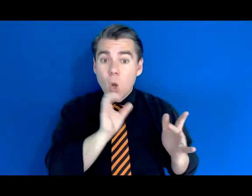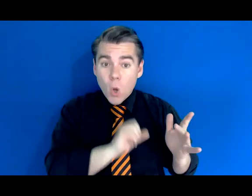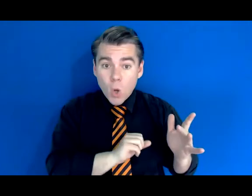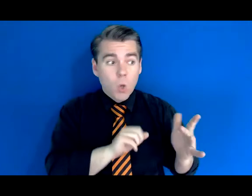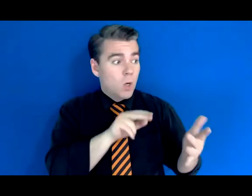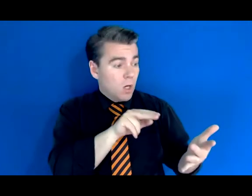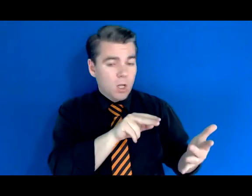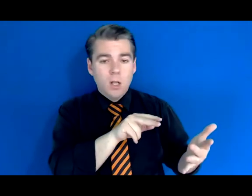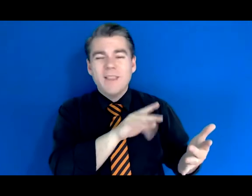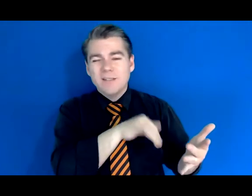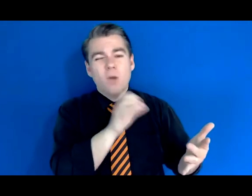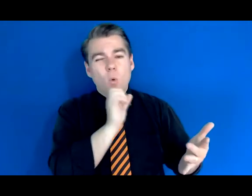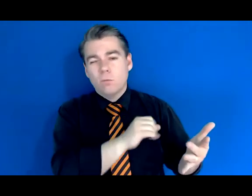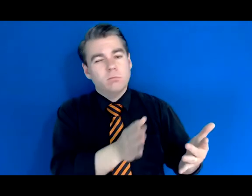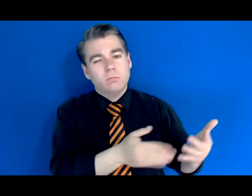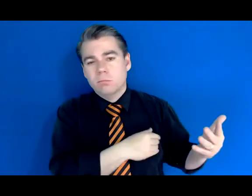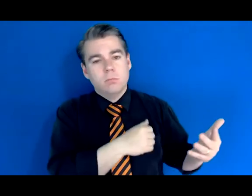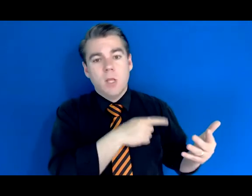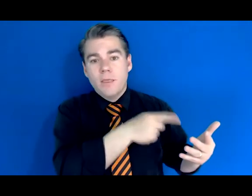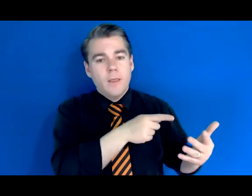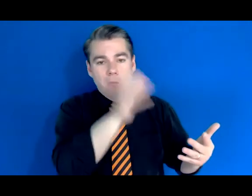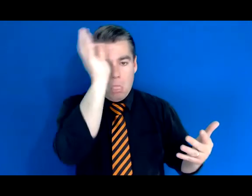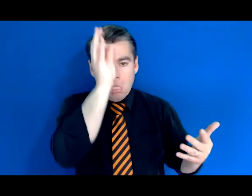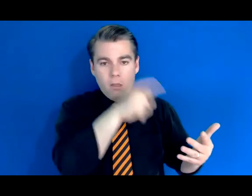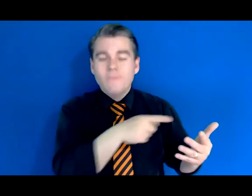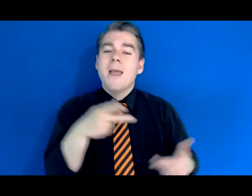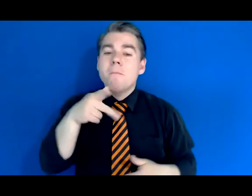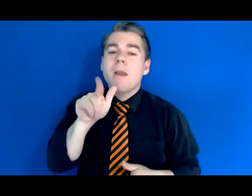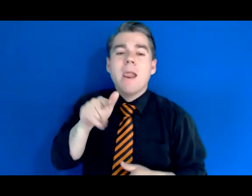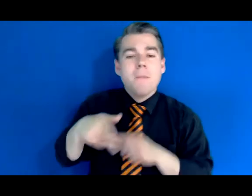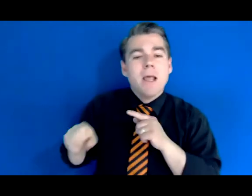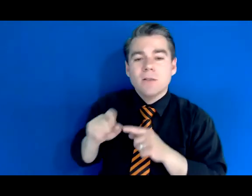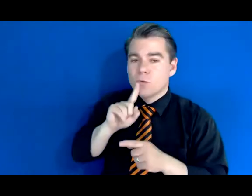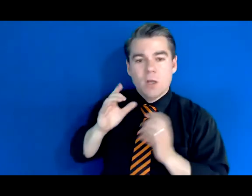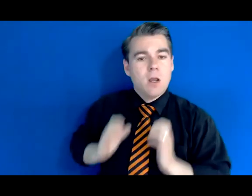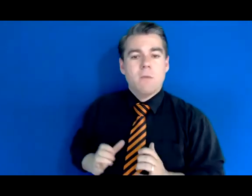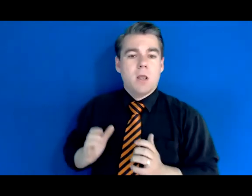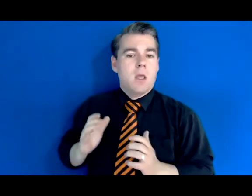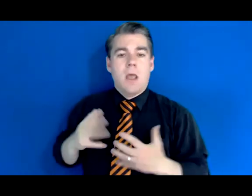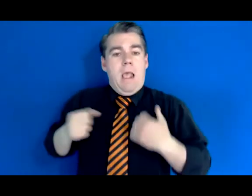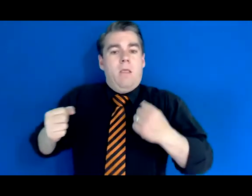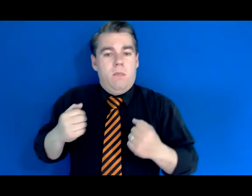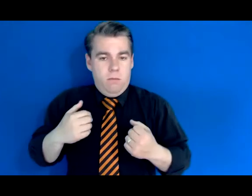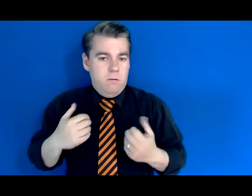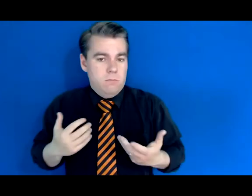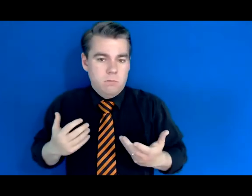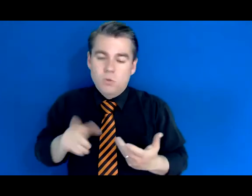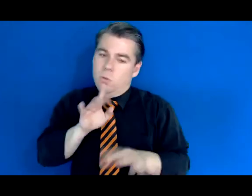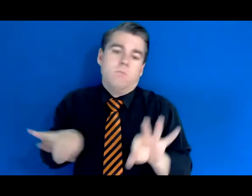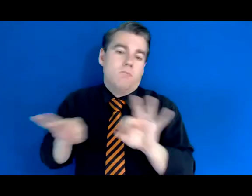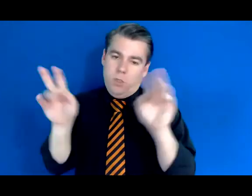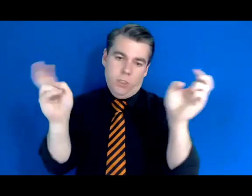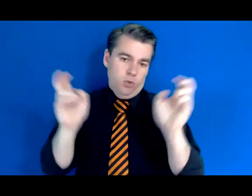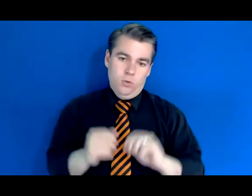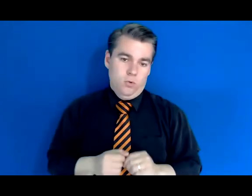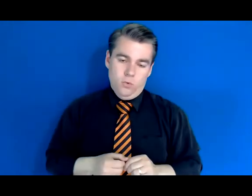uninformed. Because Plexus is a company that is about health and wellness, this is an important issue and has been dealt with